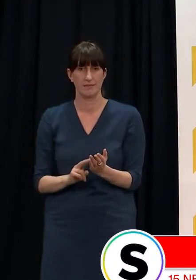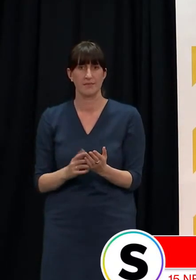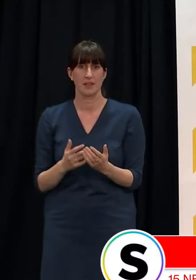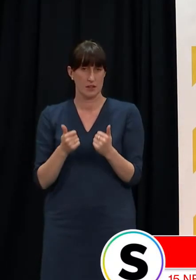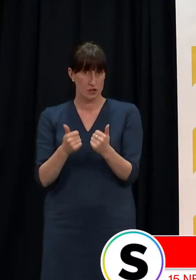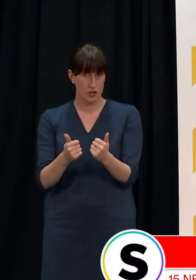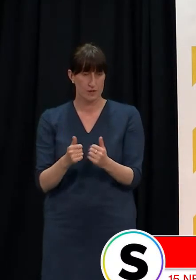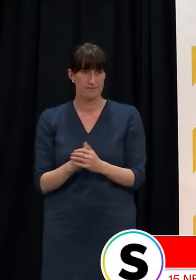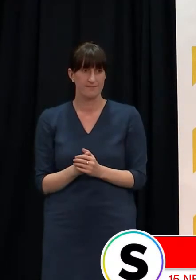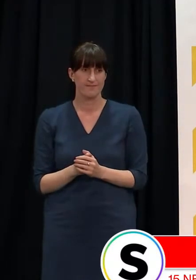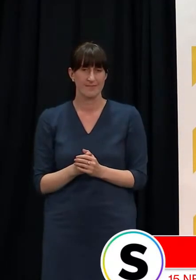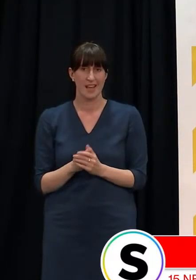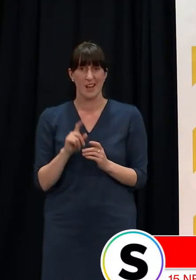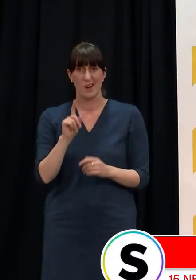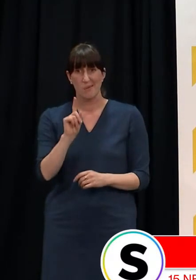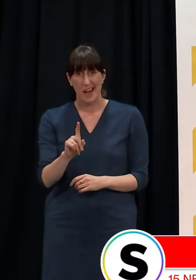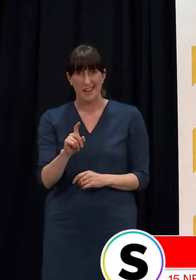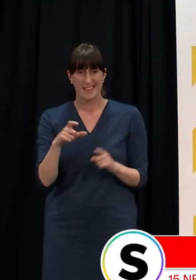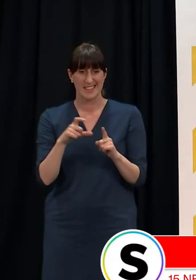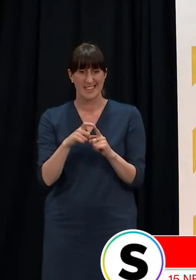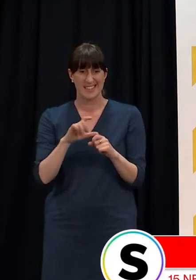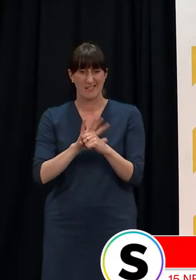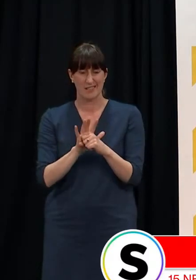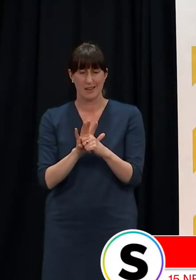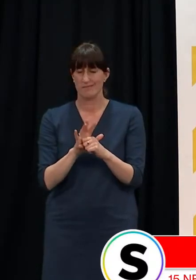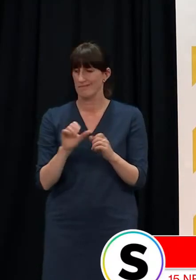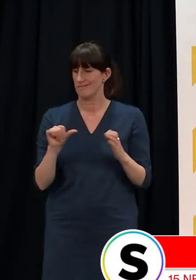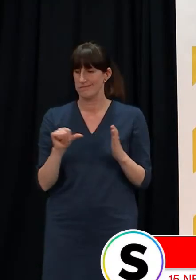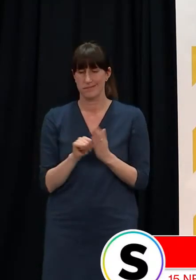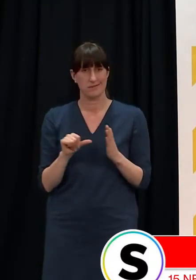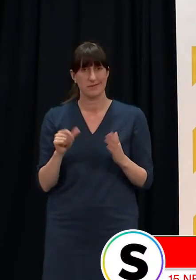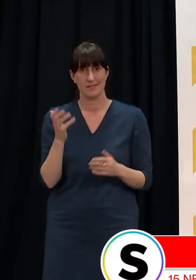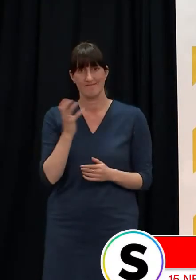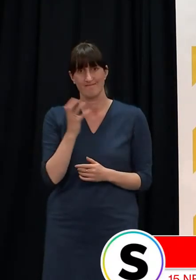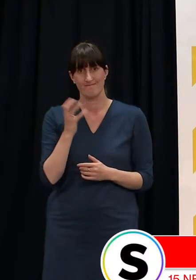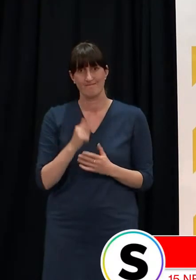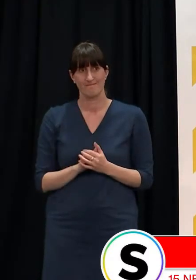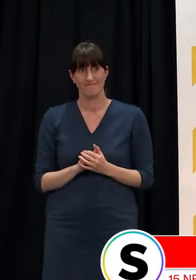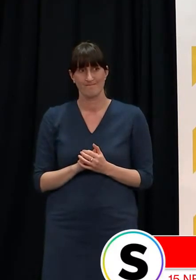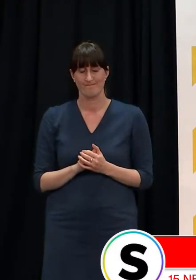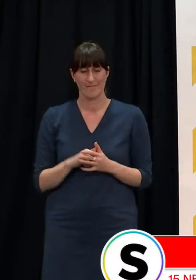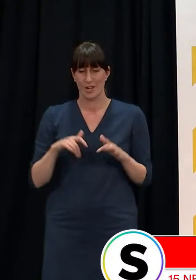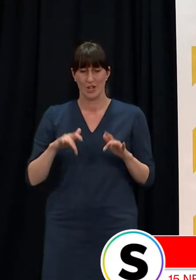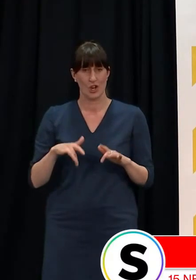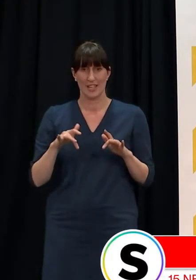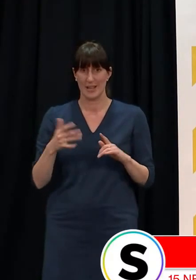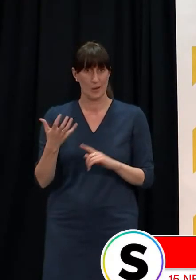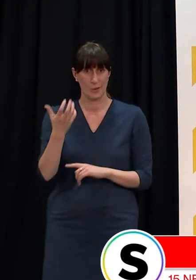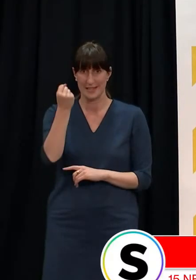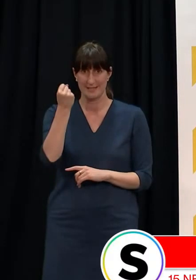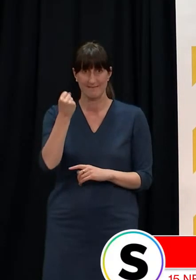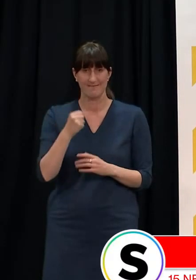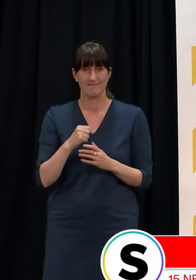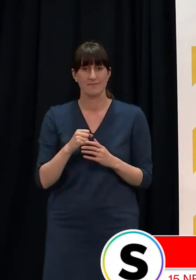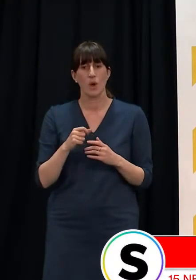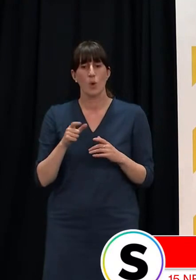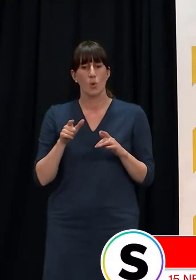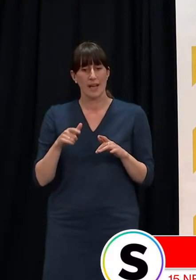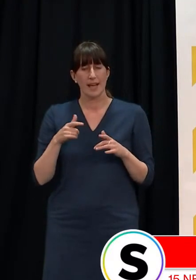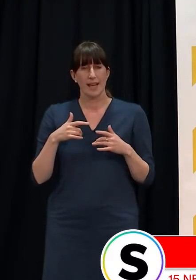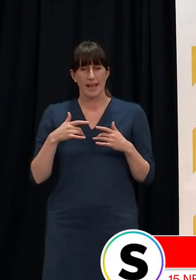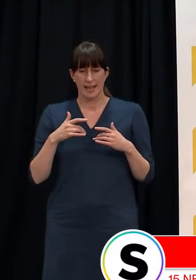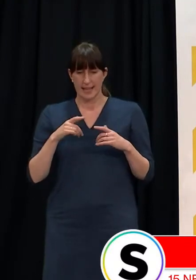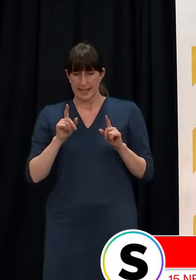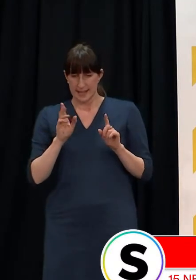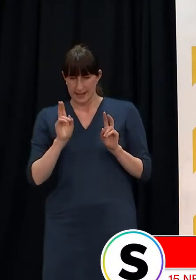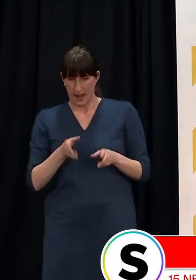But Delta is tough, and it's still there's still a long way to go for us to be confident that the outbreak is fully